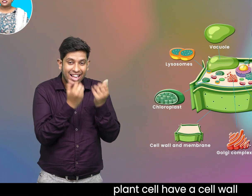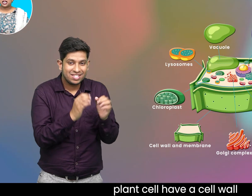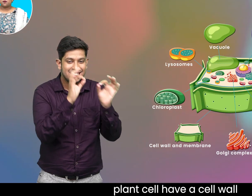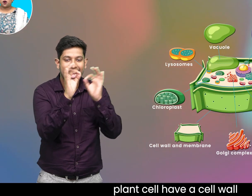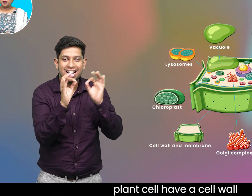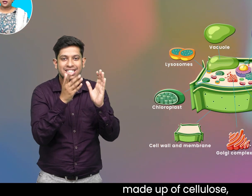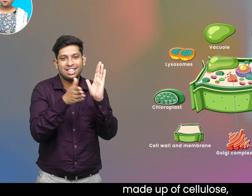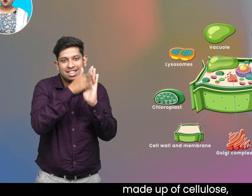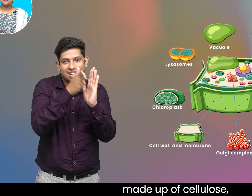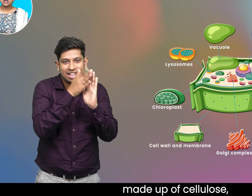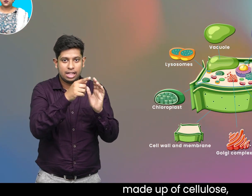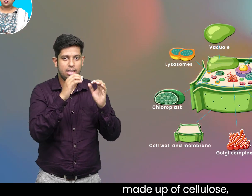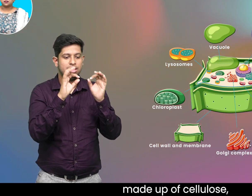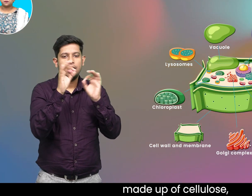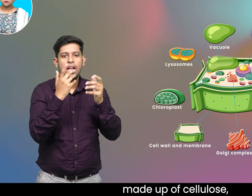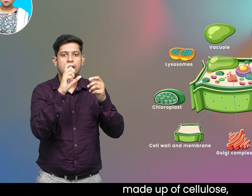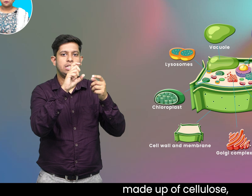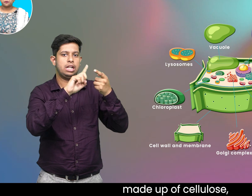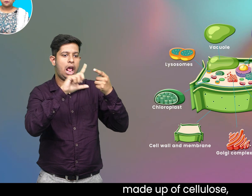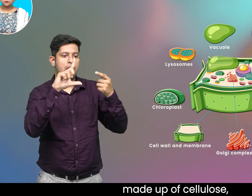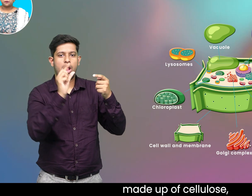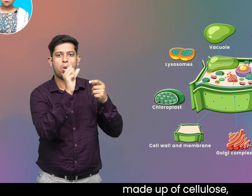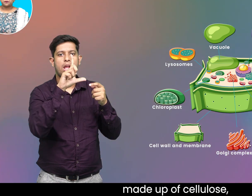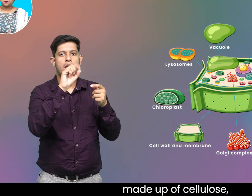have a cell wall made up of cellulose,